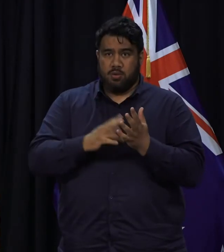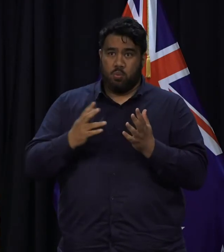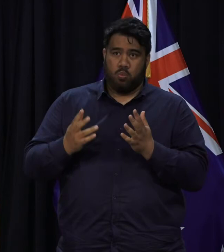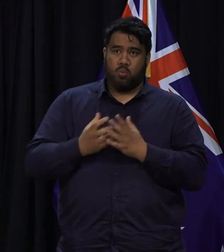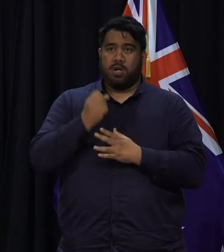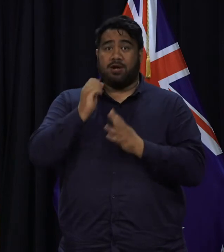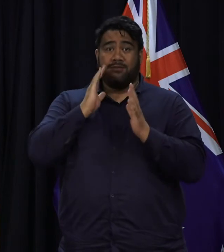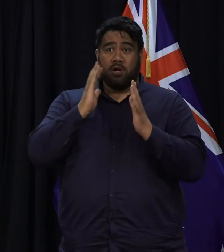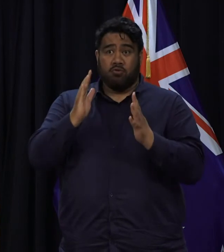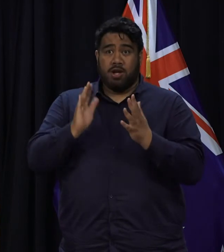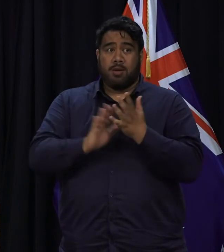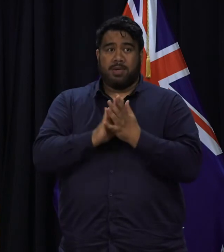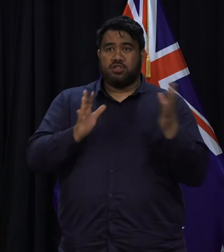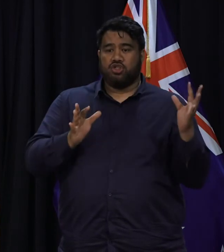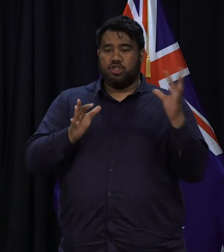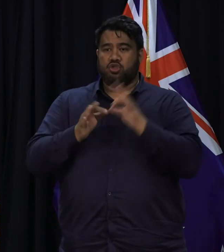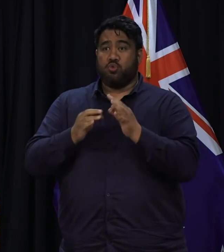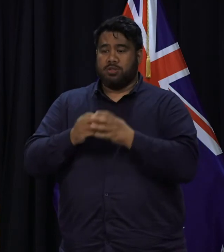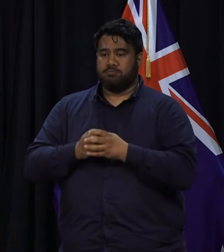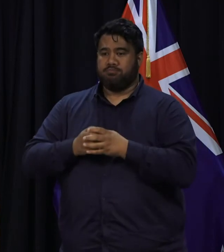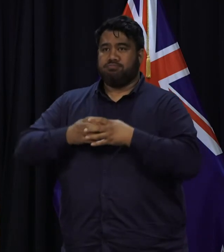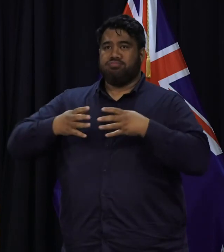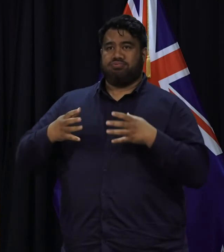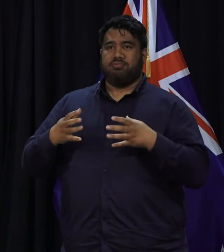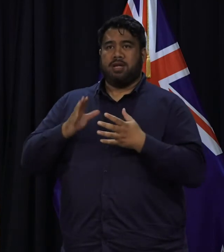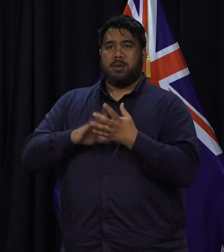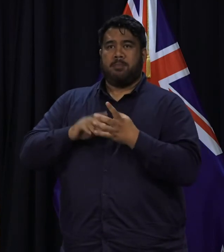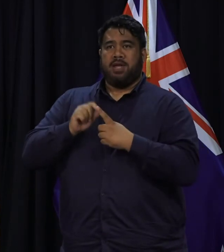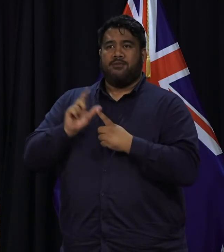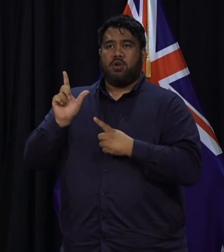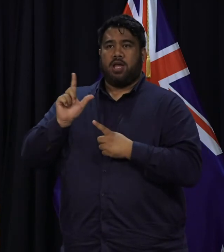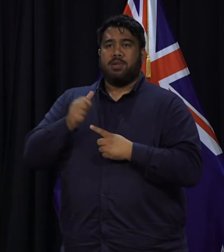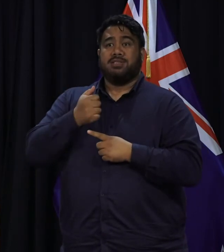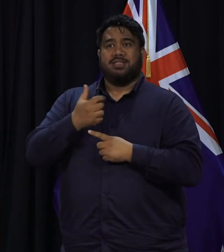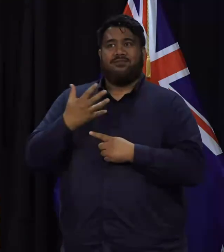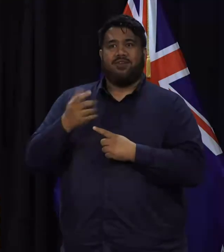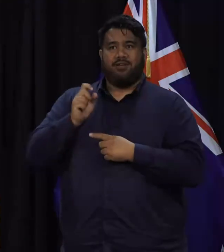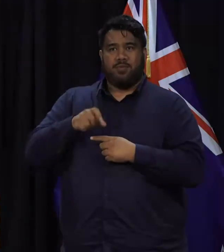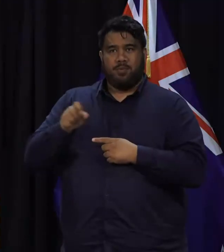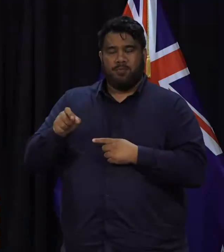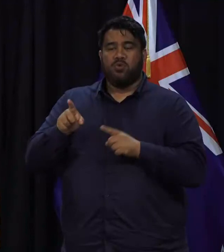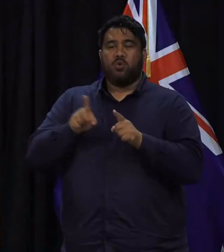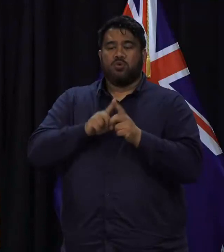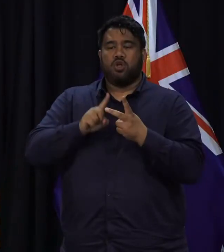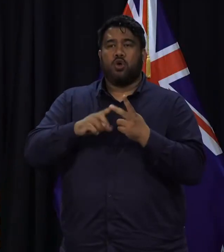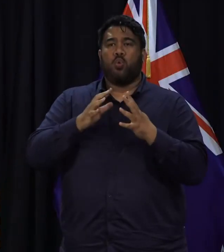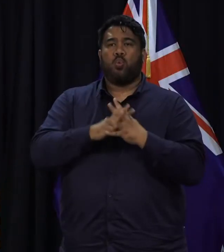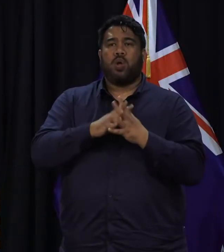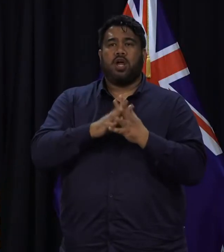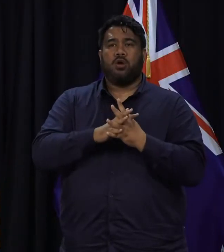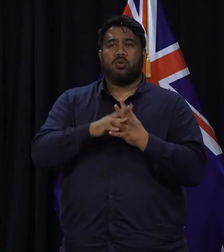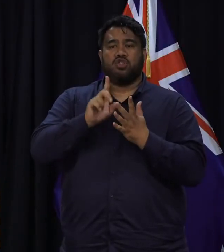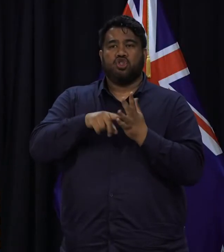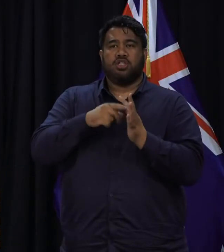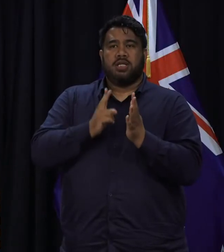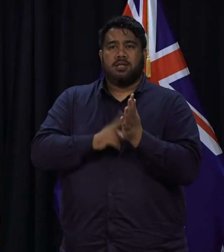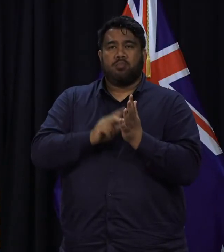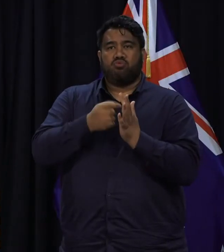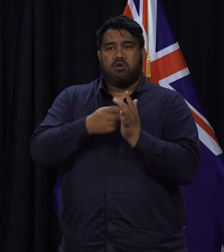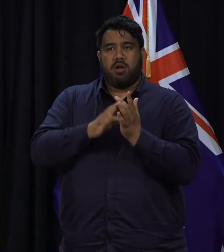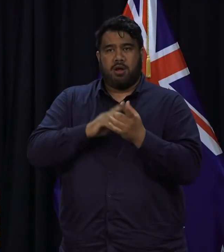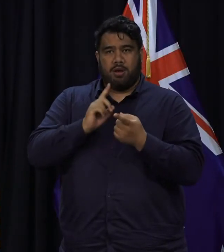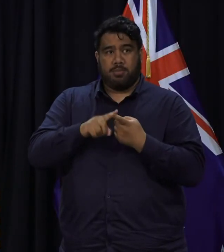our 65-strong caucus. I also want to congratulate Willow Jean Prime, who has won